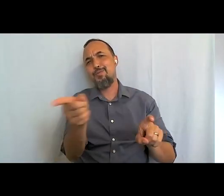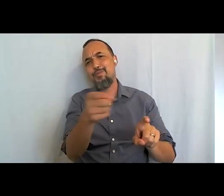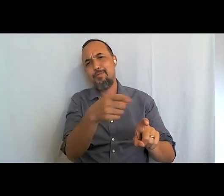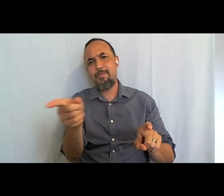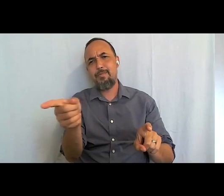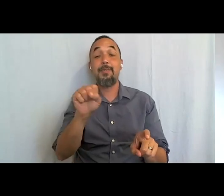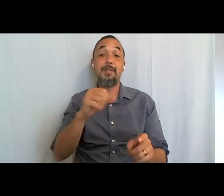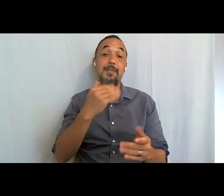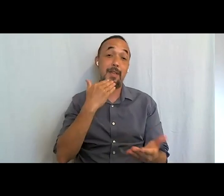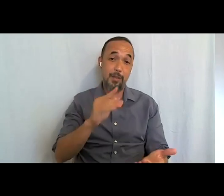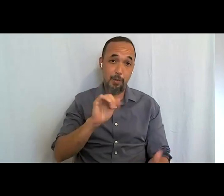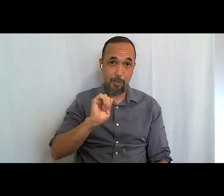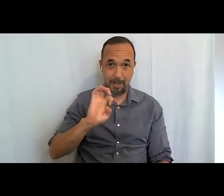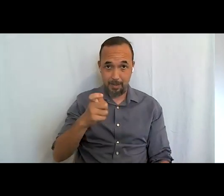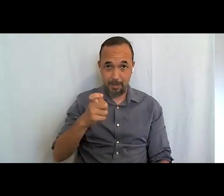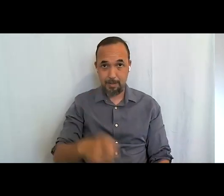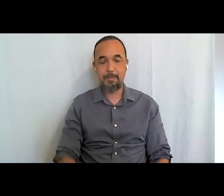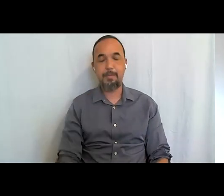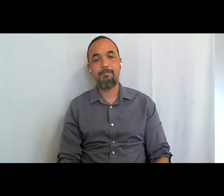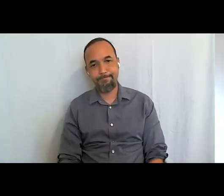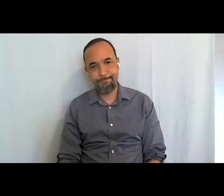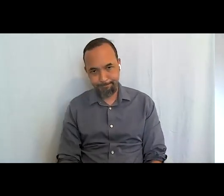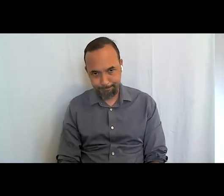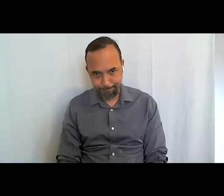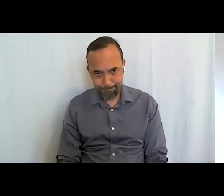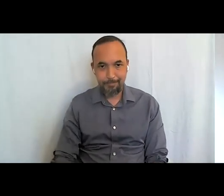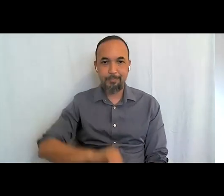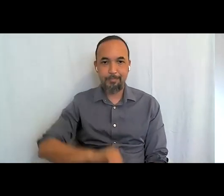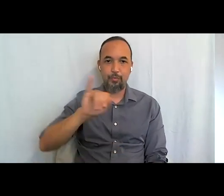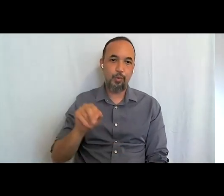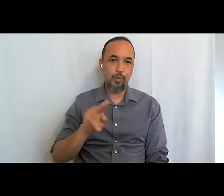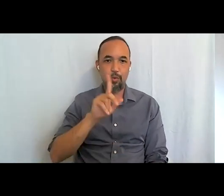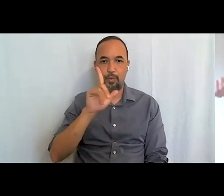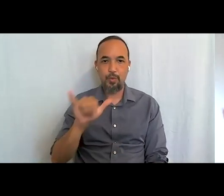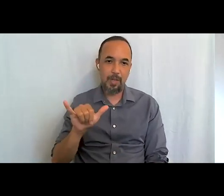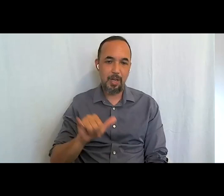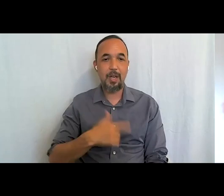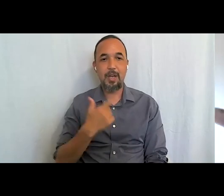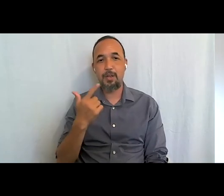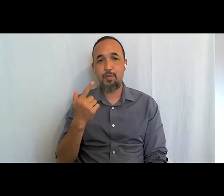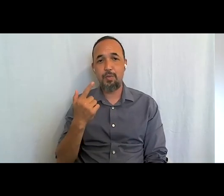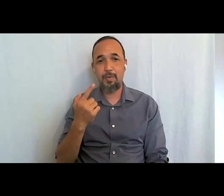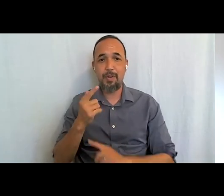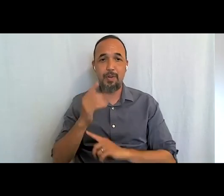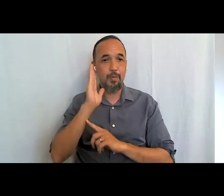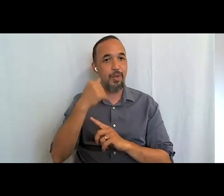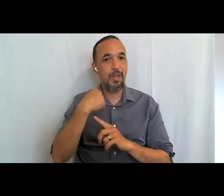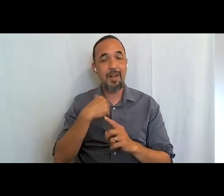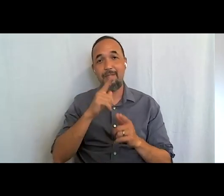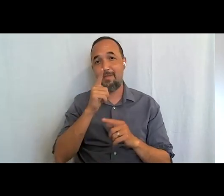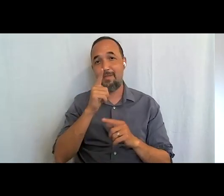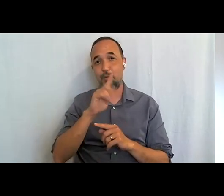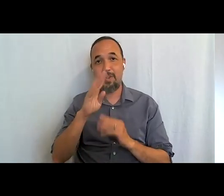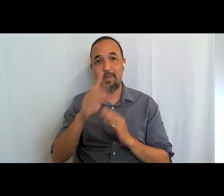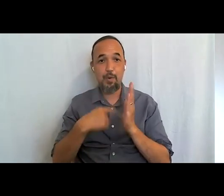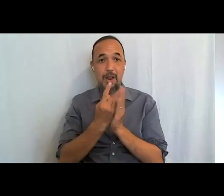Alex. Good. So July 21, registration closes. You'll have 24 hours to go find other people, bring them onto your team. Go in the